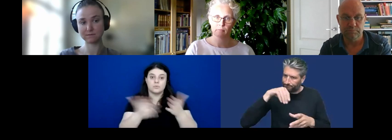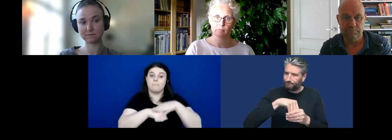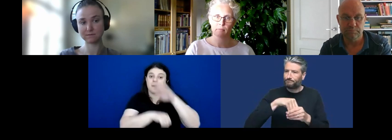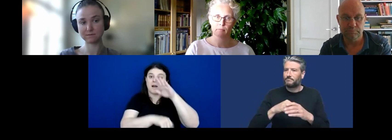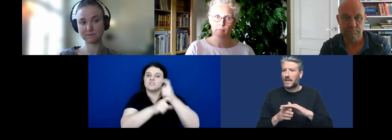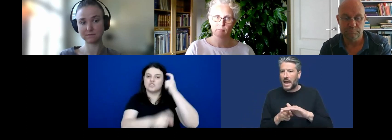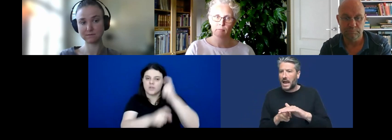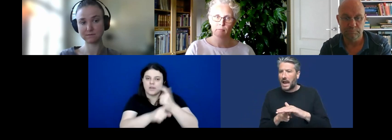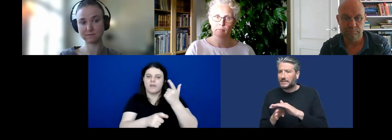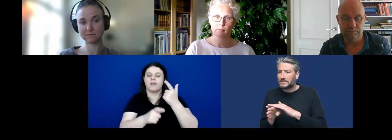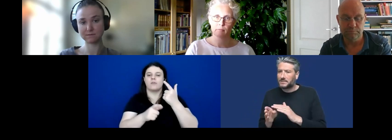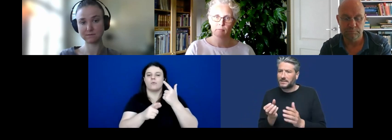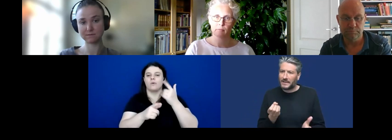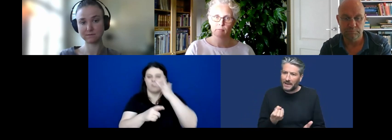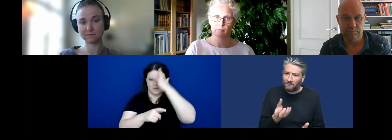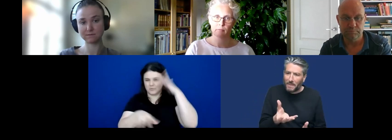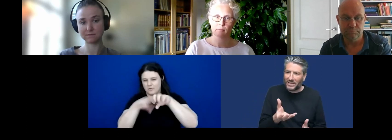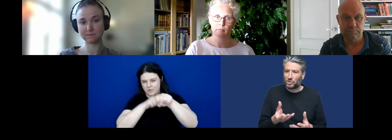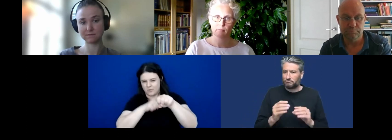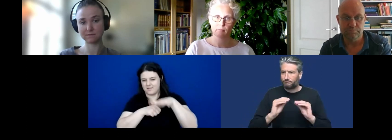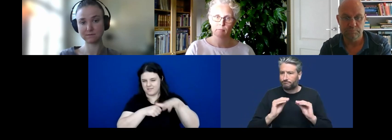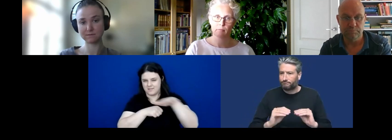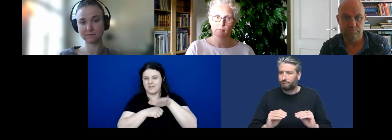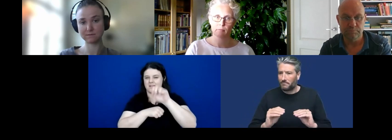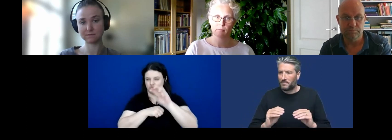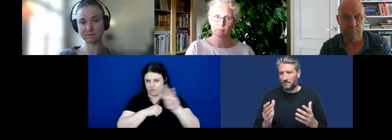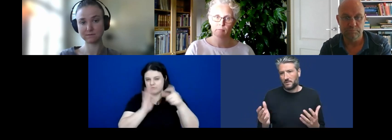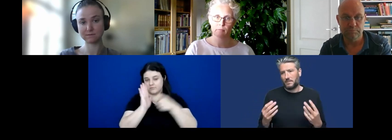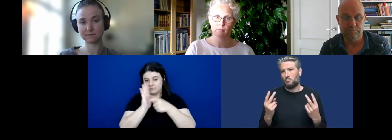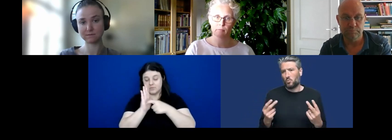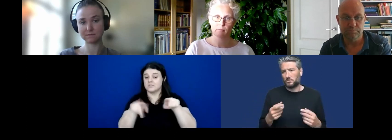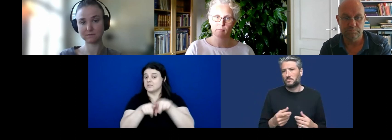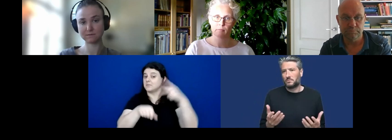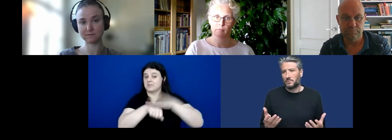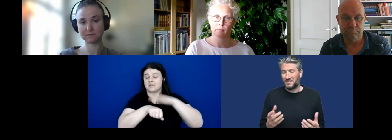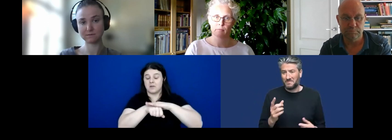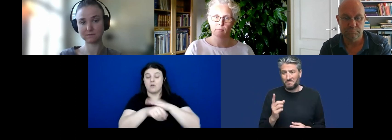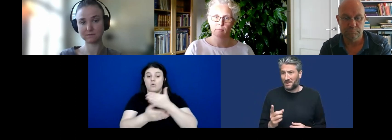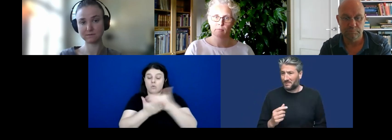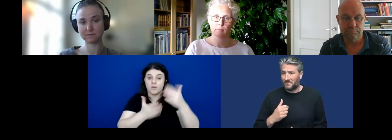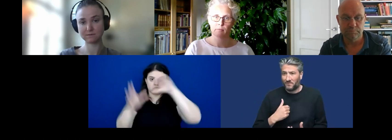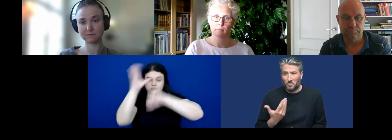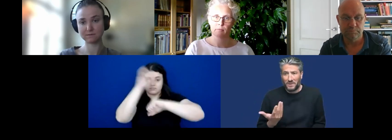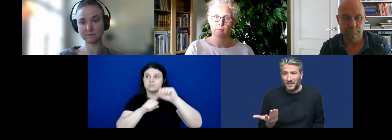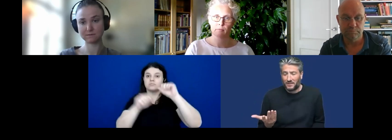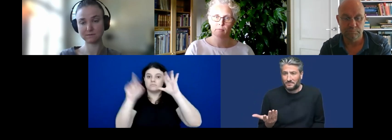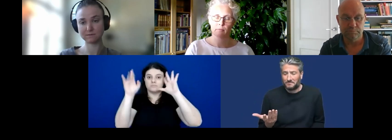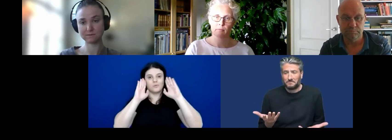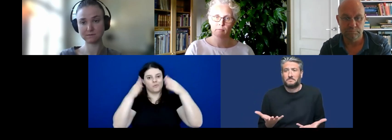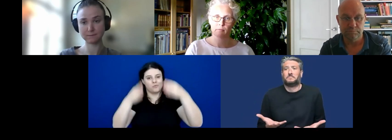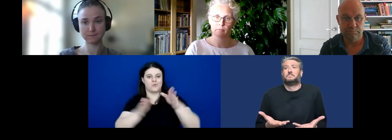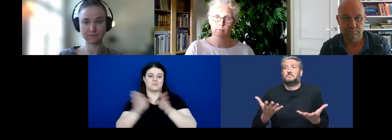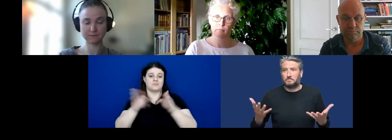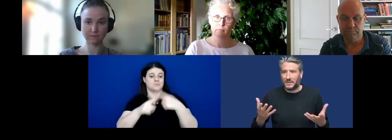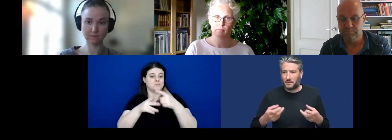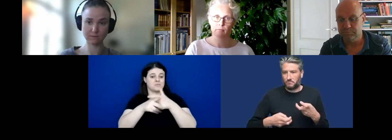to really do it from the start. But it is an enormous problem, and because most companies are